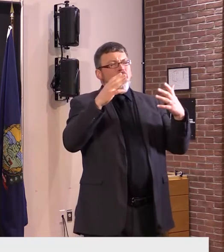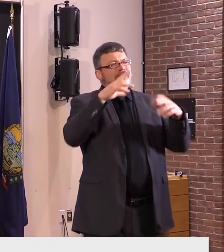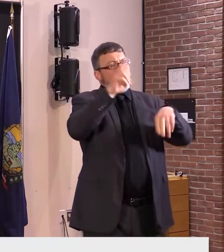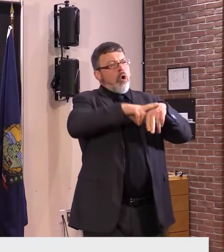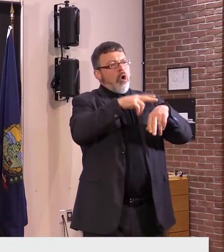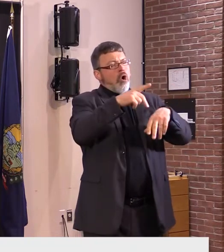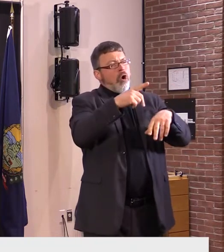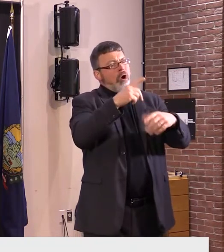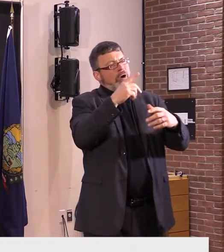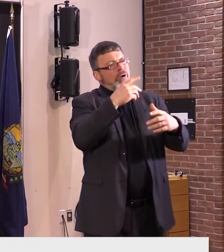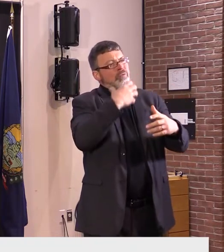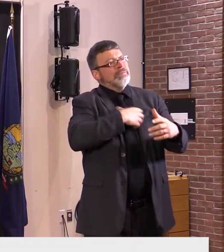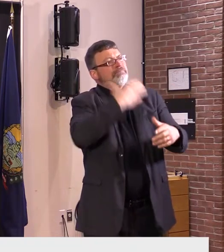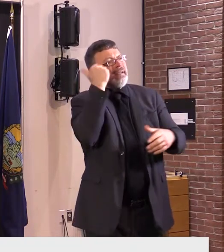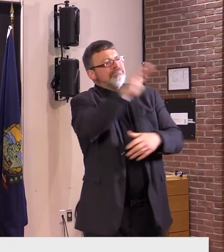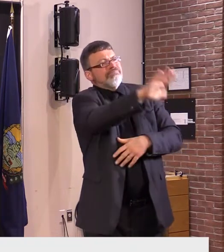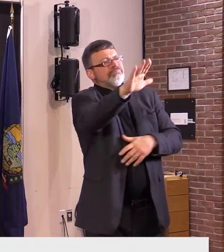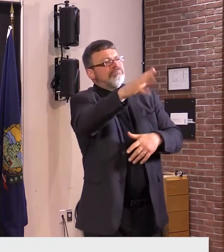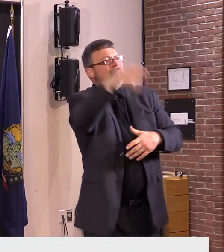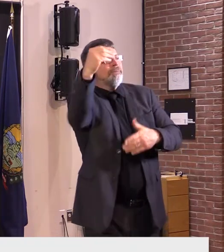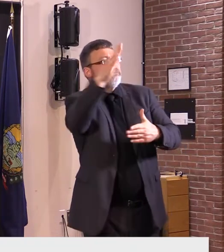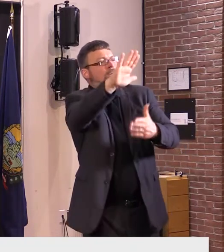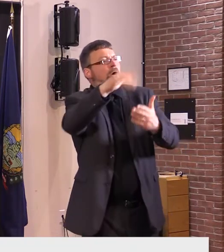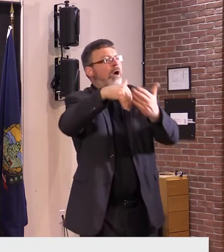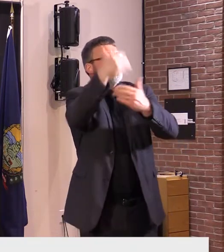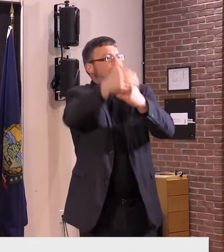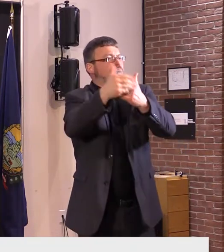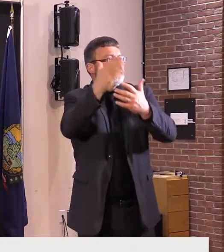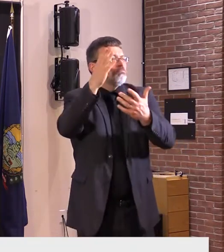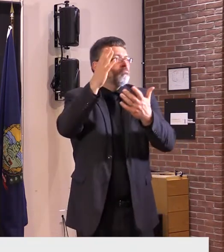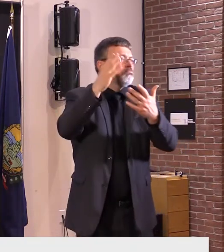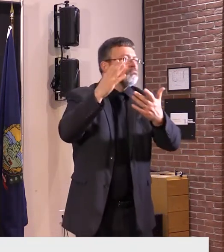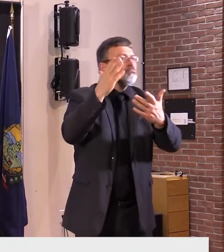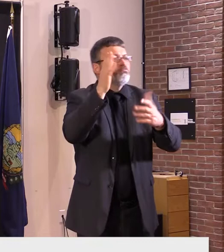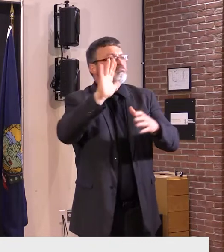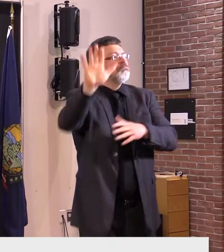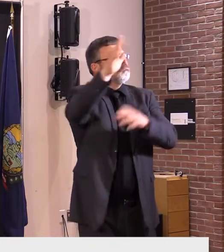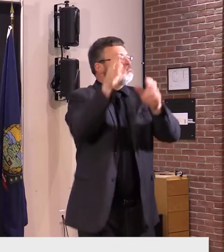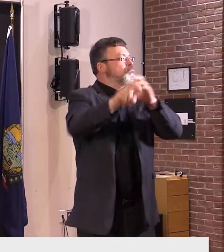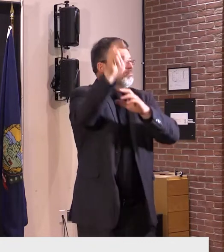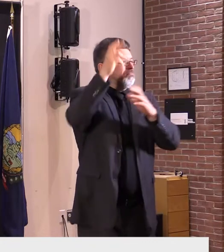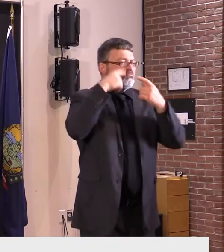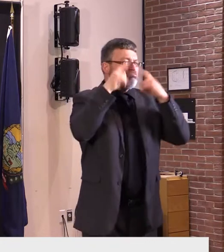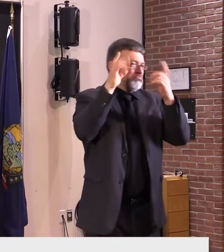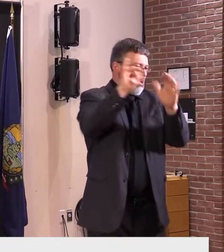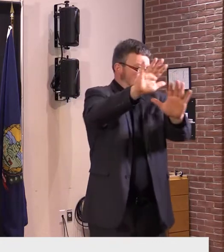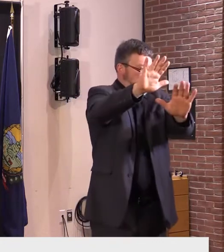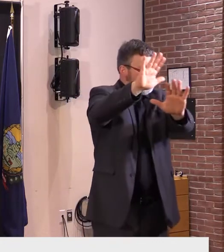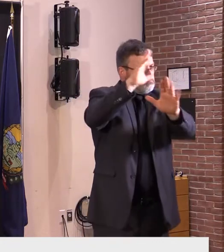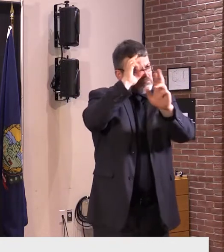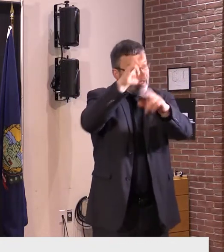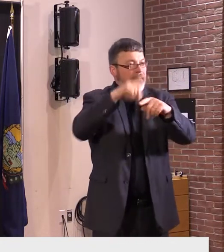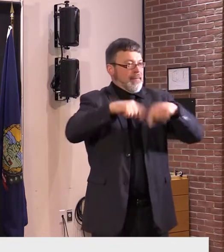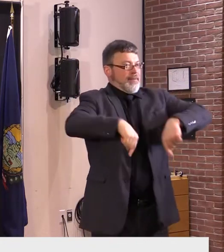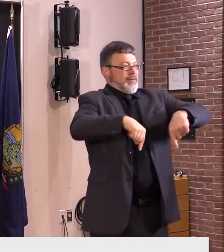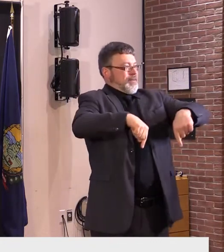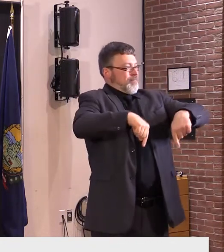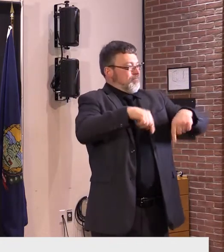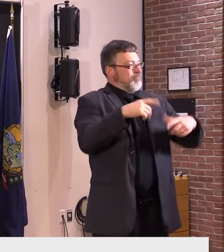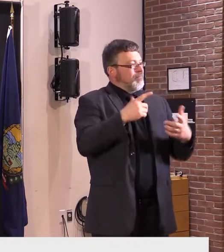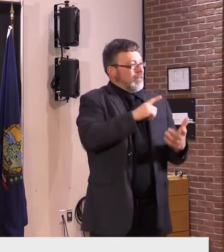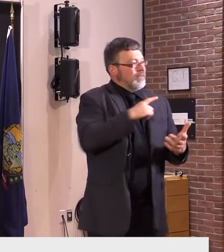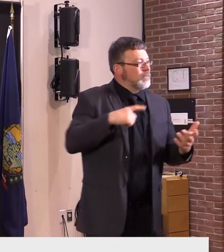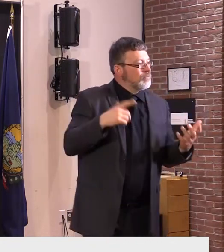institutional knowledge and their understanding of the inner workings of the legislature are going to be missed. But, you